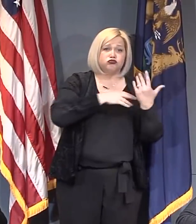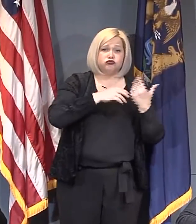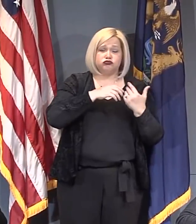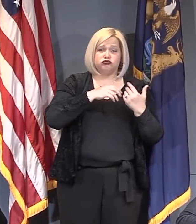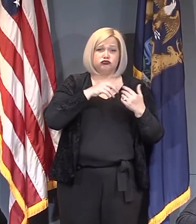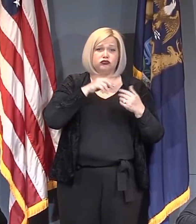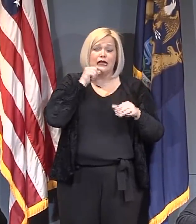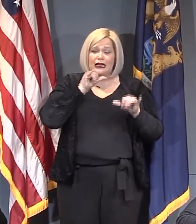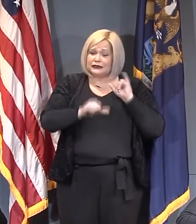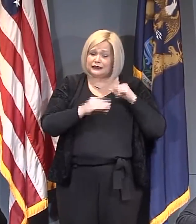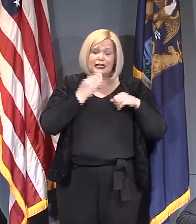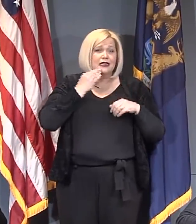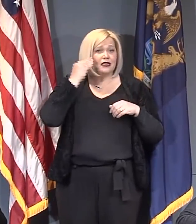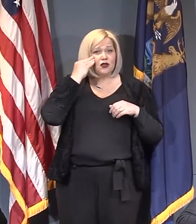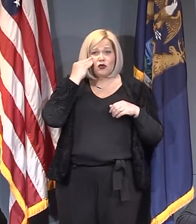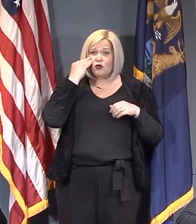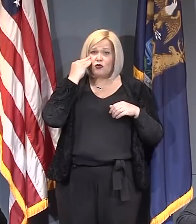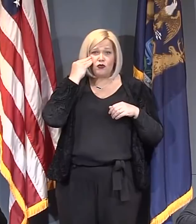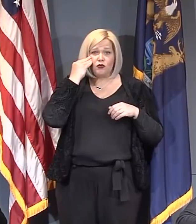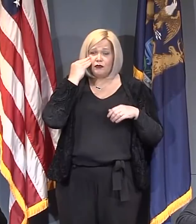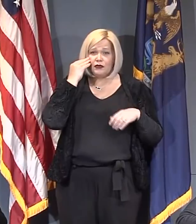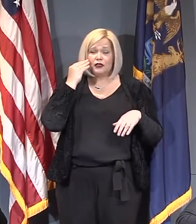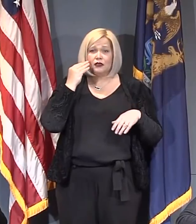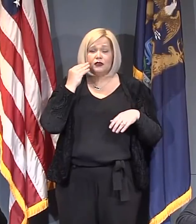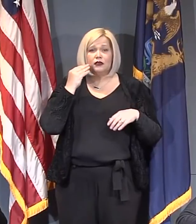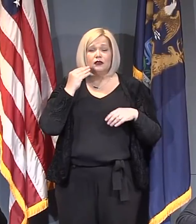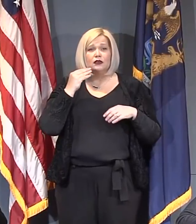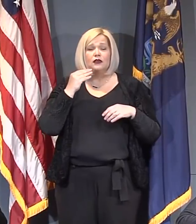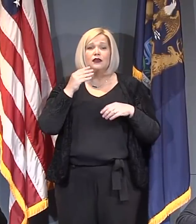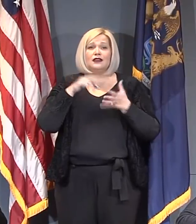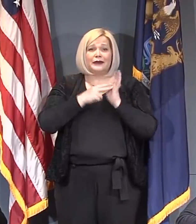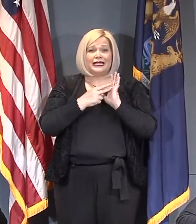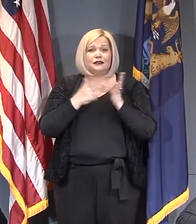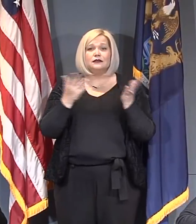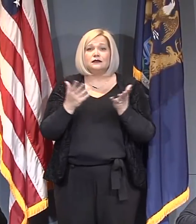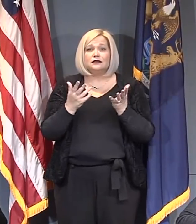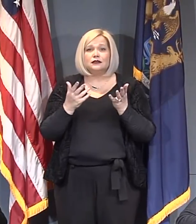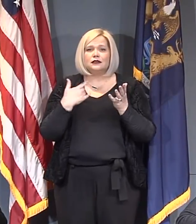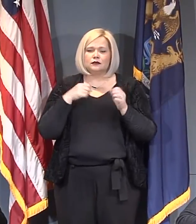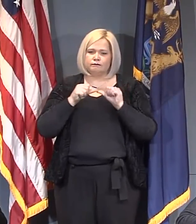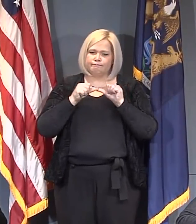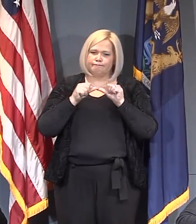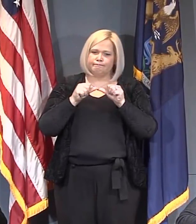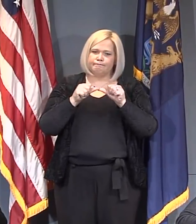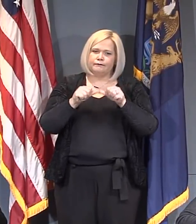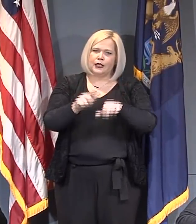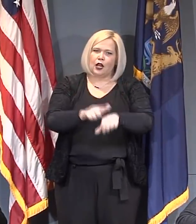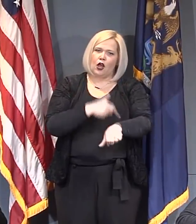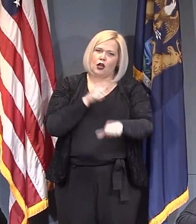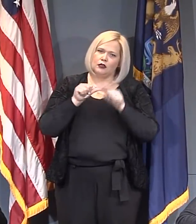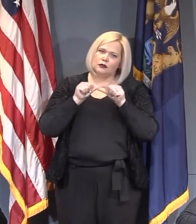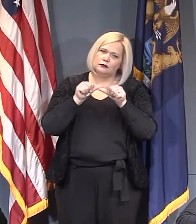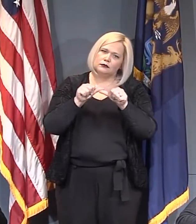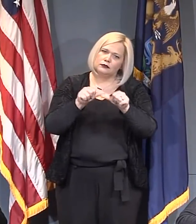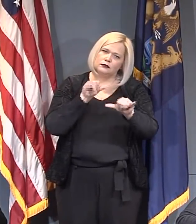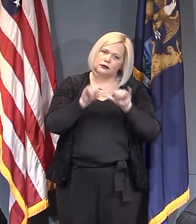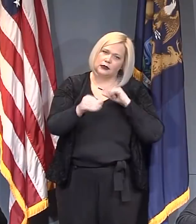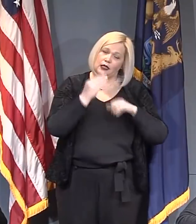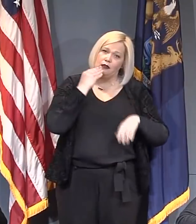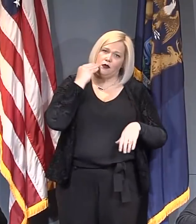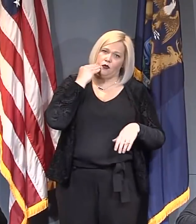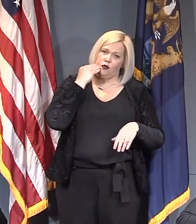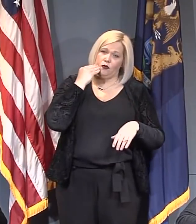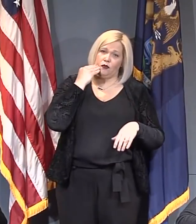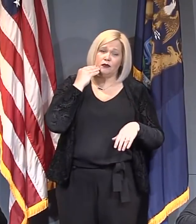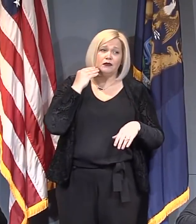stay-home nature of this unique problem that we have, the longer we're going to have to be in a stay-at-home posture. And that is not